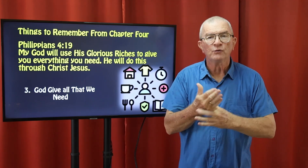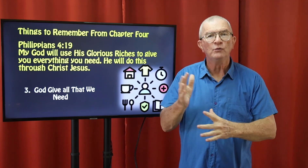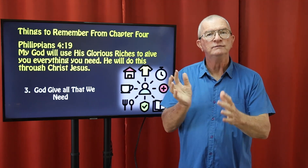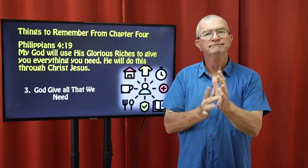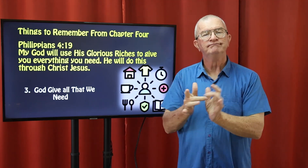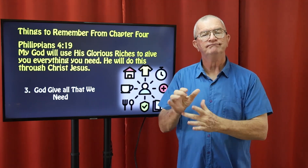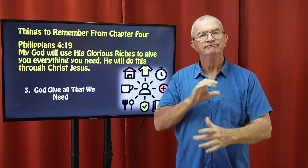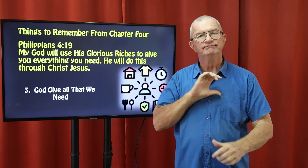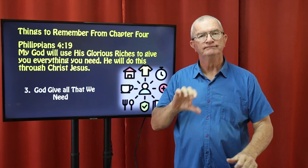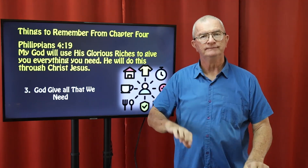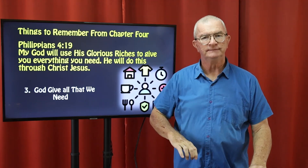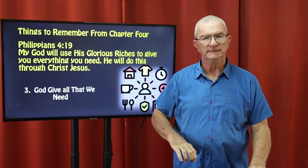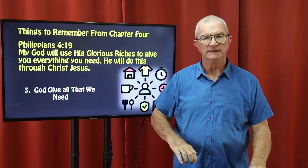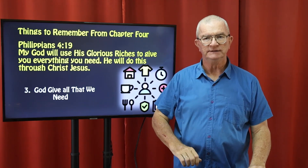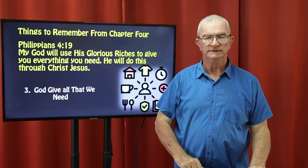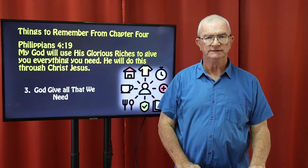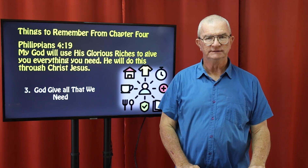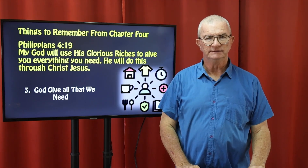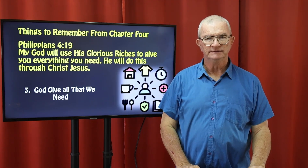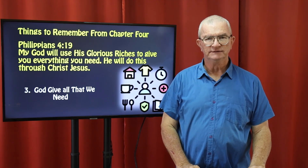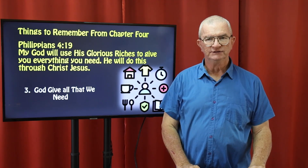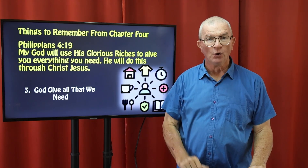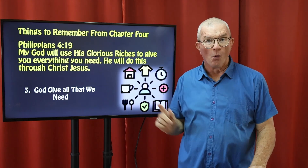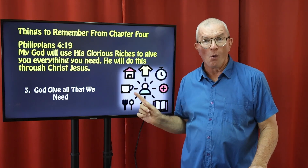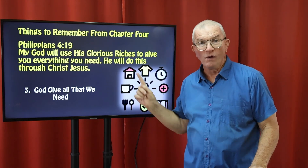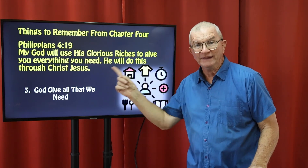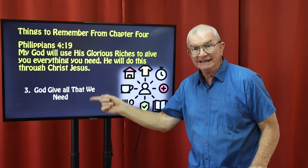need. He will do this through Jesus Christ.